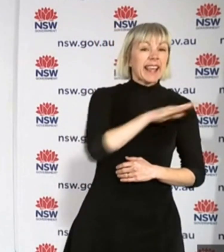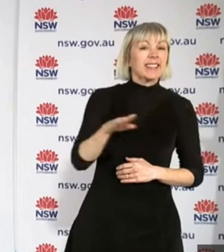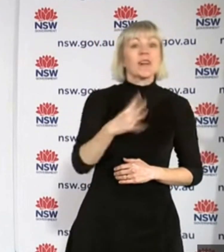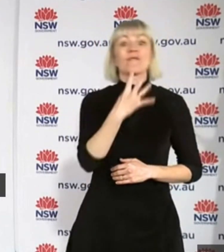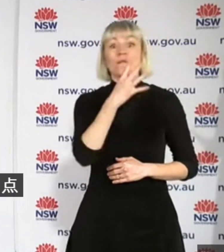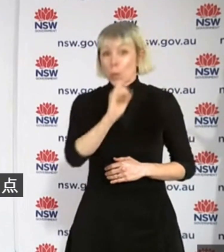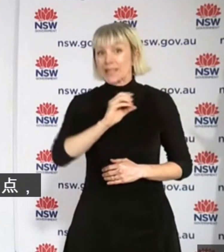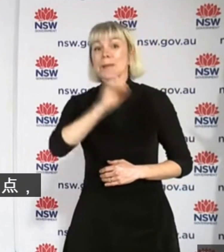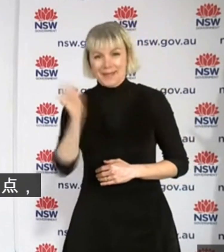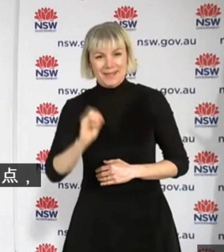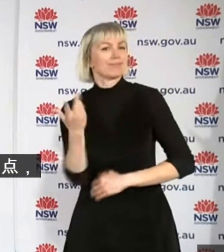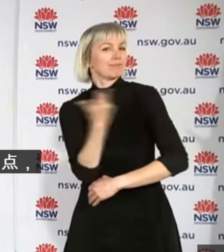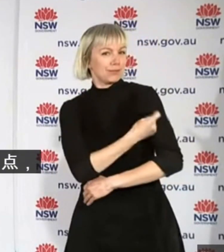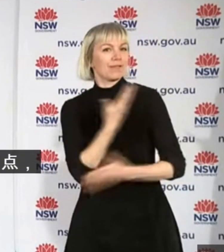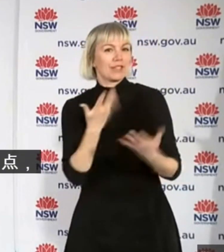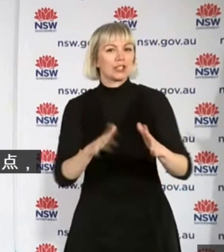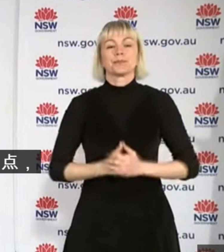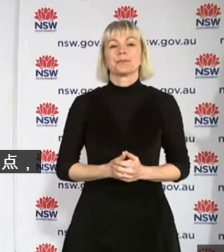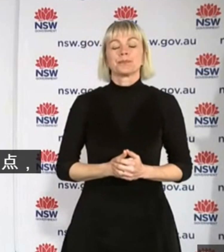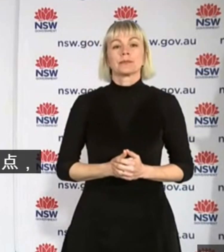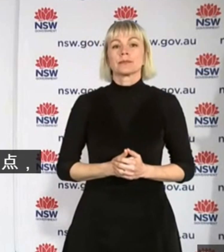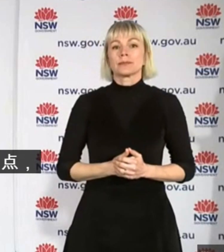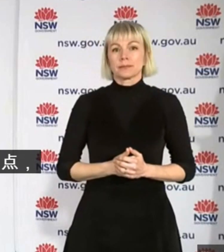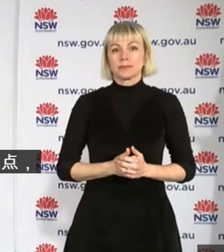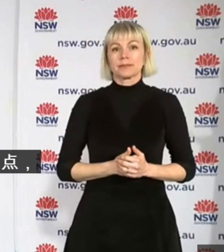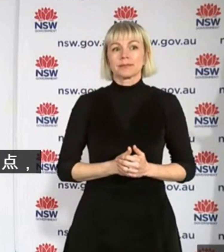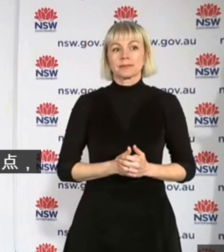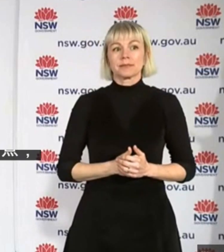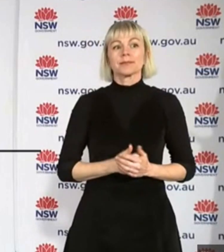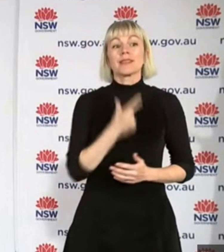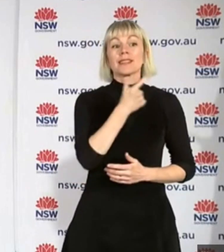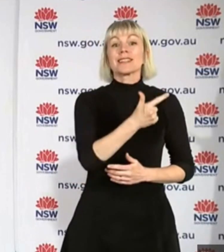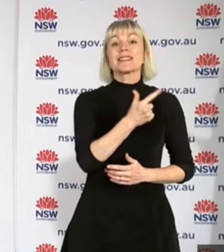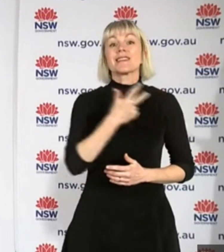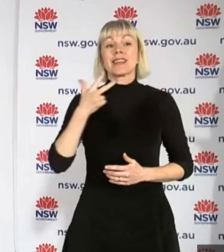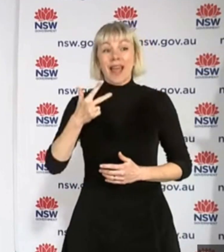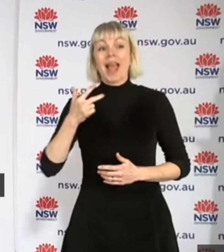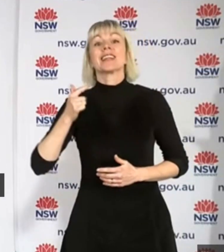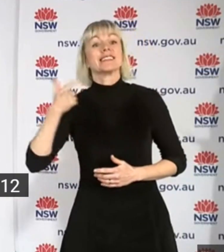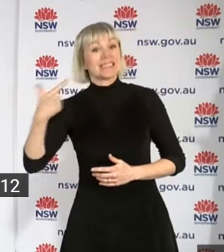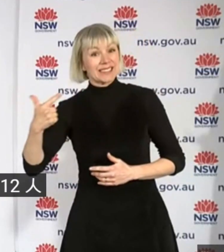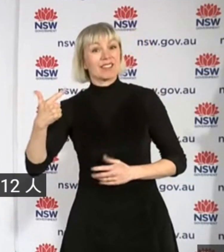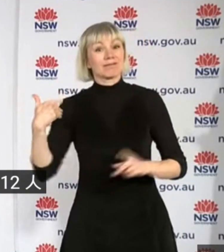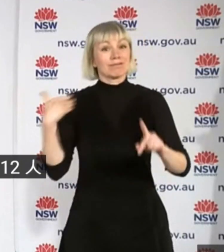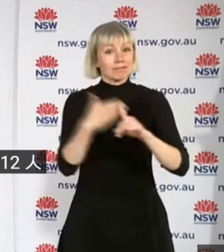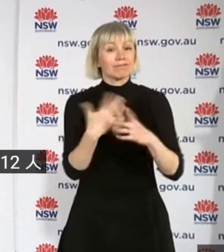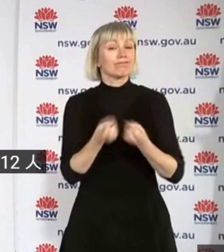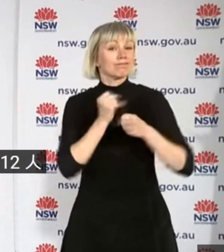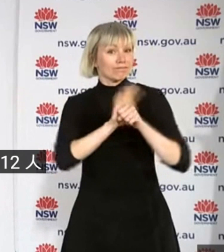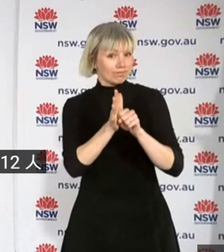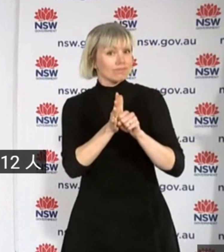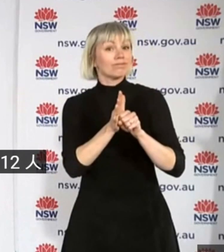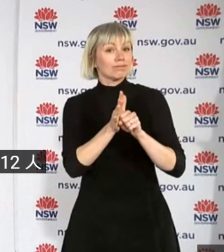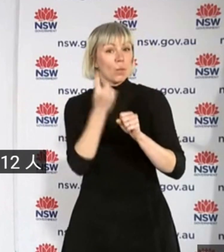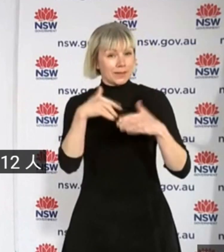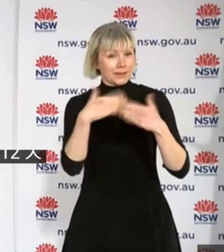fantastic. To 8 p.m. last night, we had 787 cases of community transmission, and tragically 12 people lost their lives.